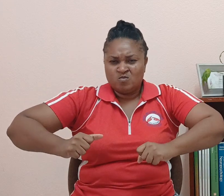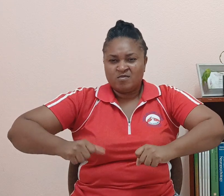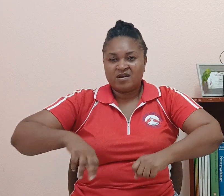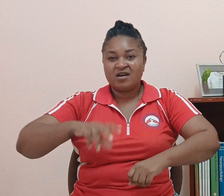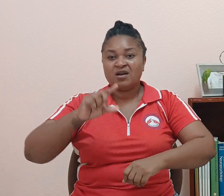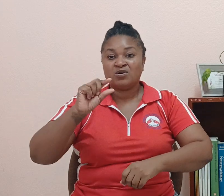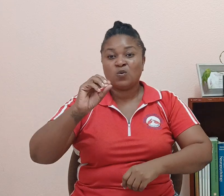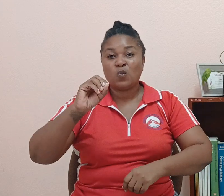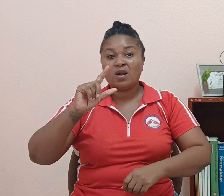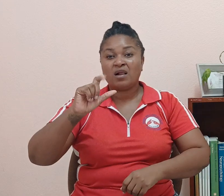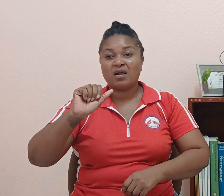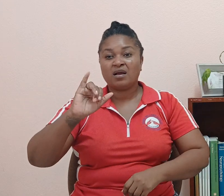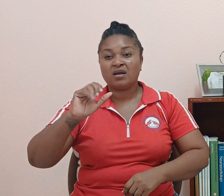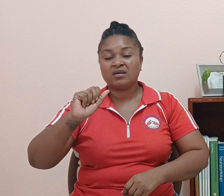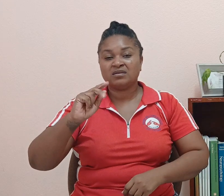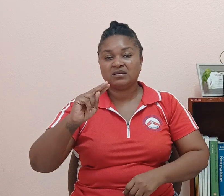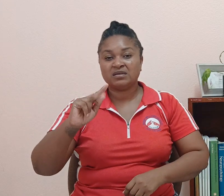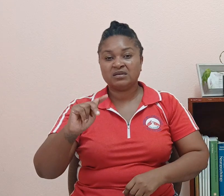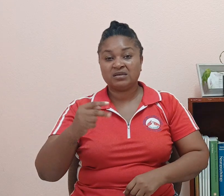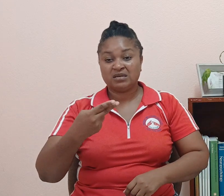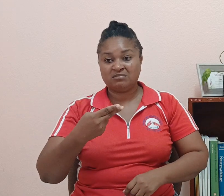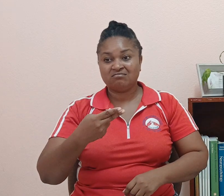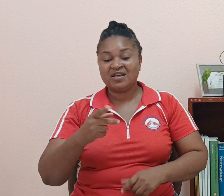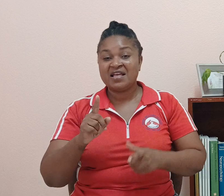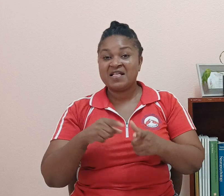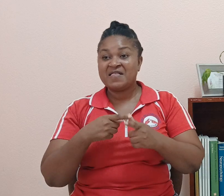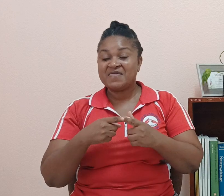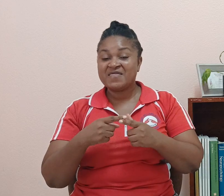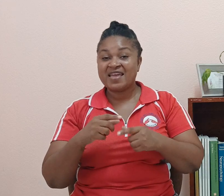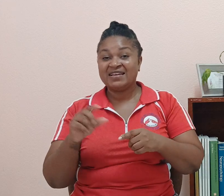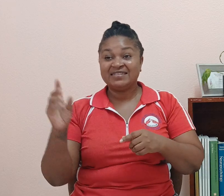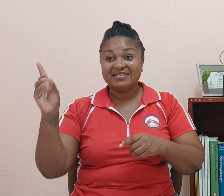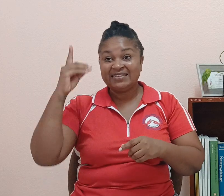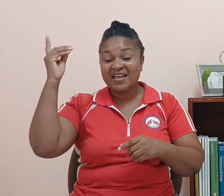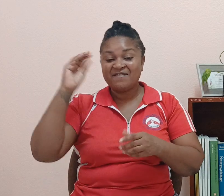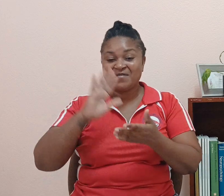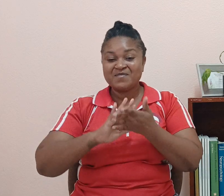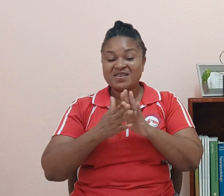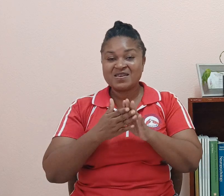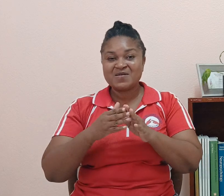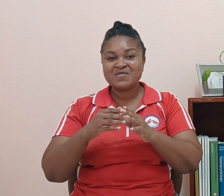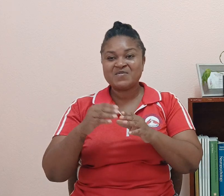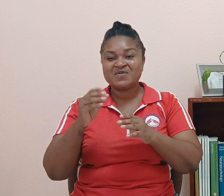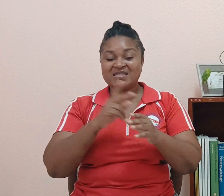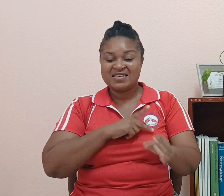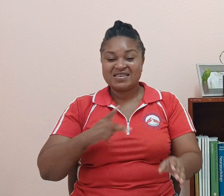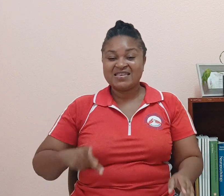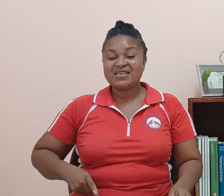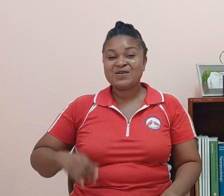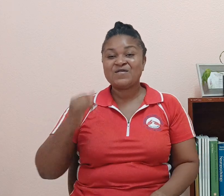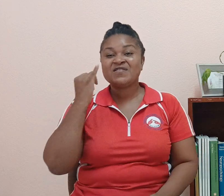and eventually he became the king of Israel and Judah.